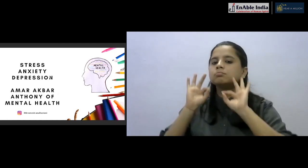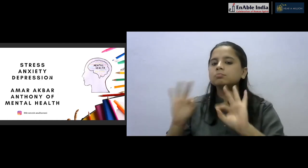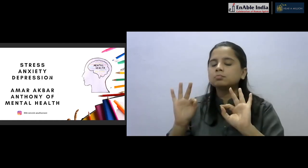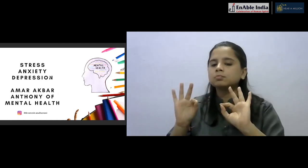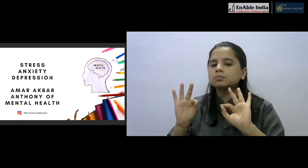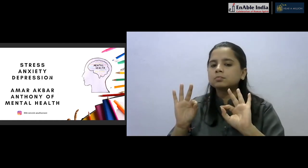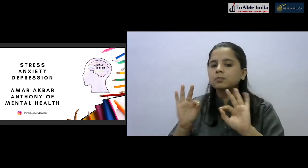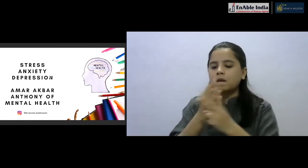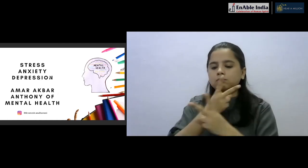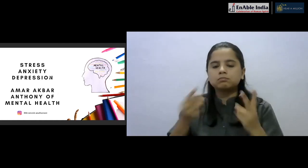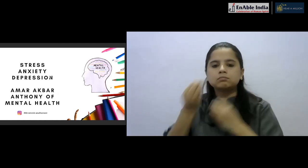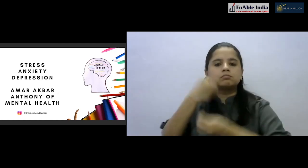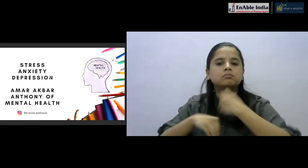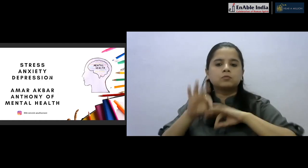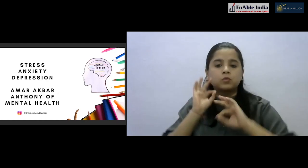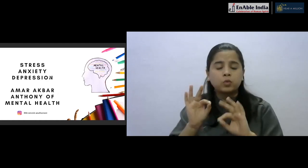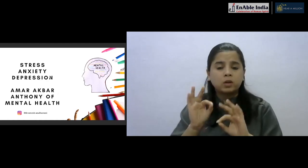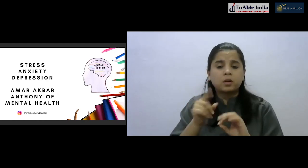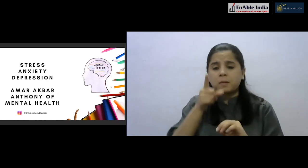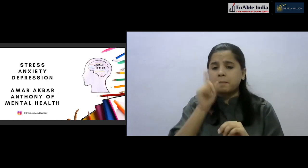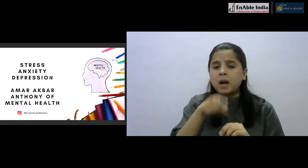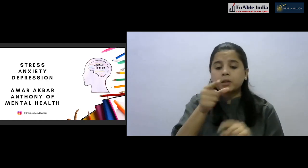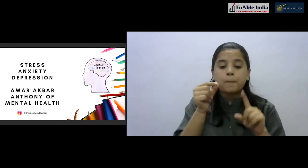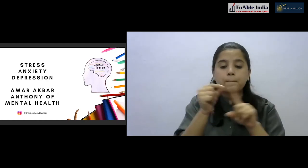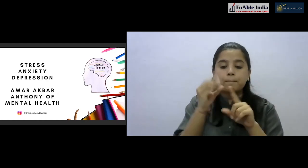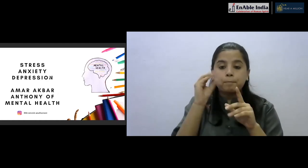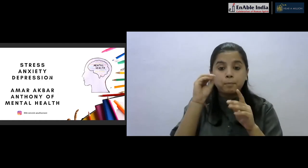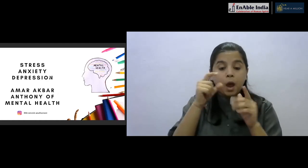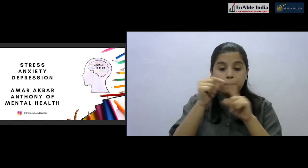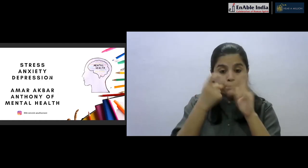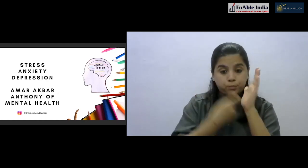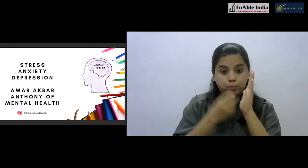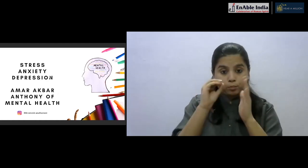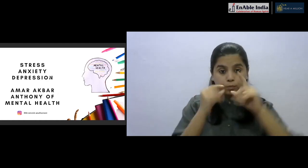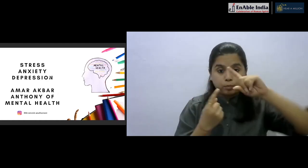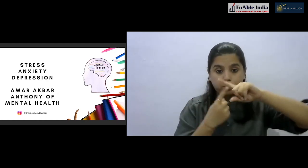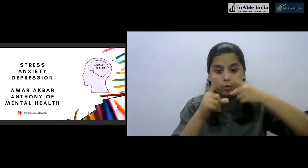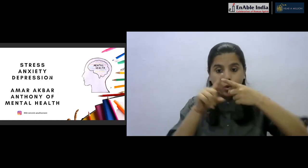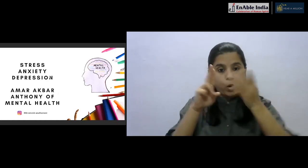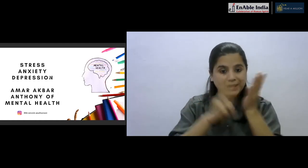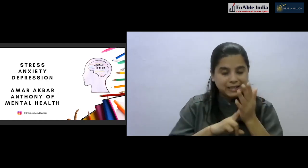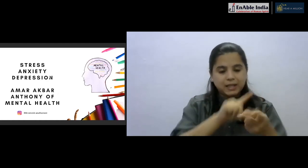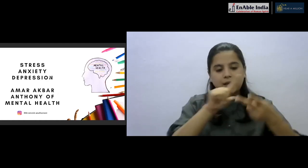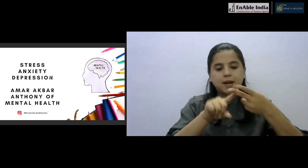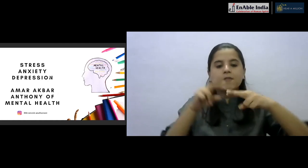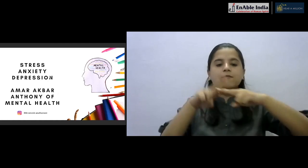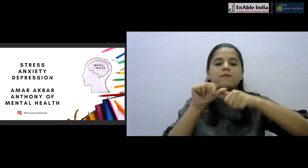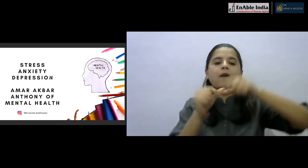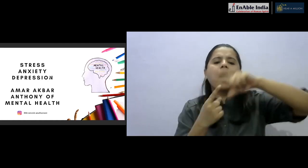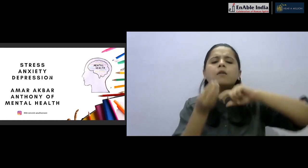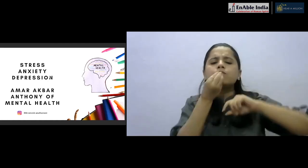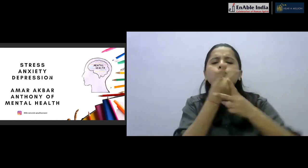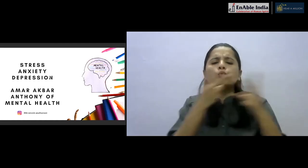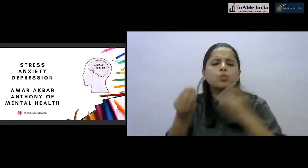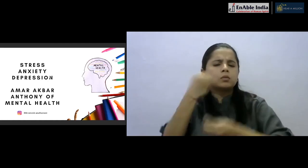very specific, your proteins and fats. Now we are already talking about the solutions. Yeah, we are already talking